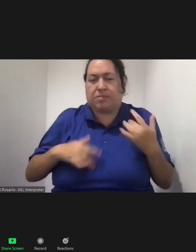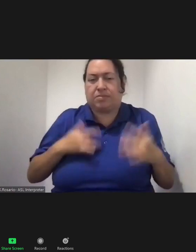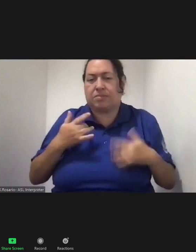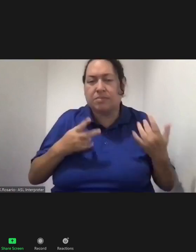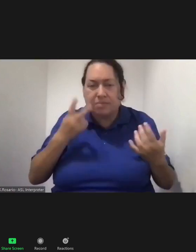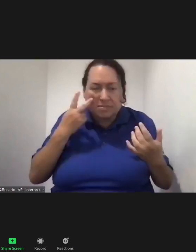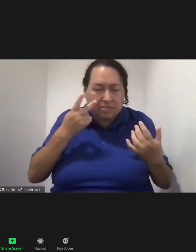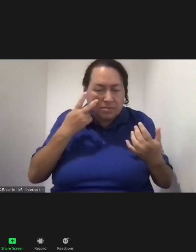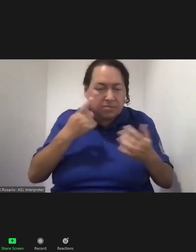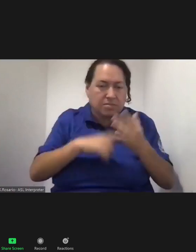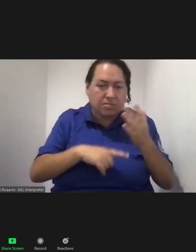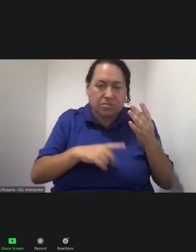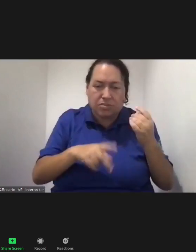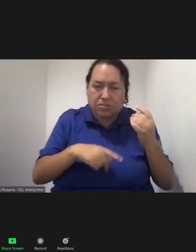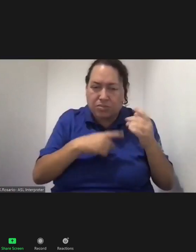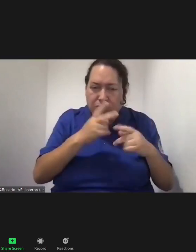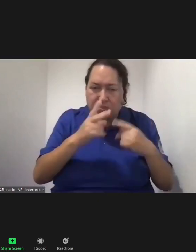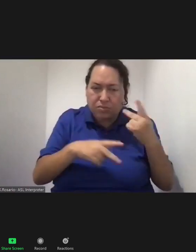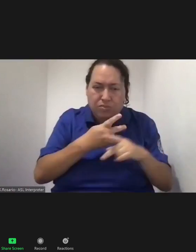kind of bubble